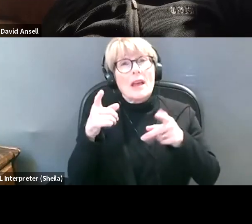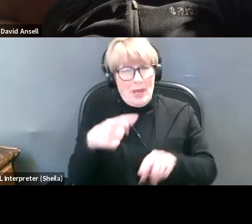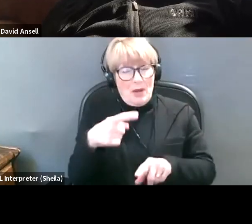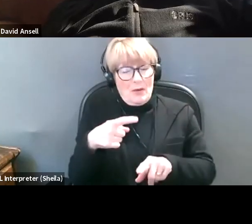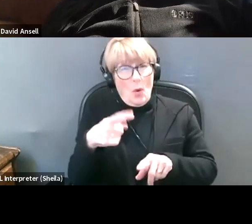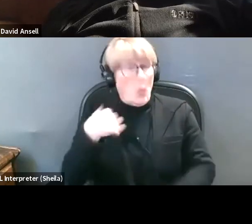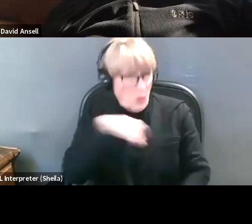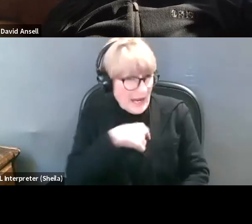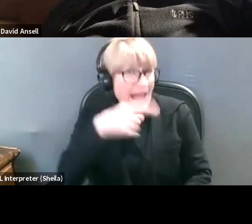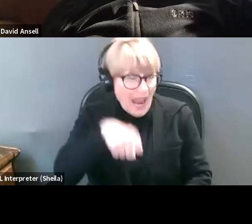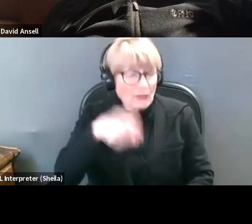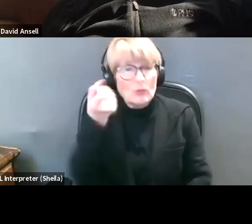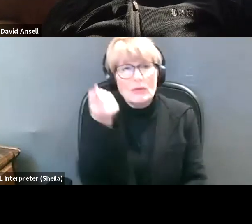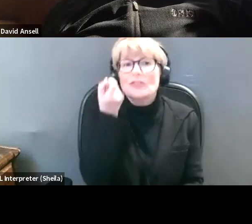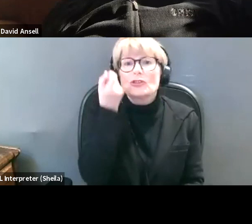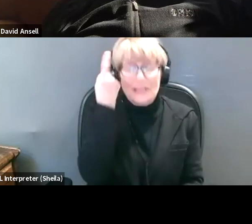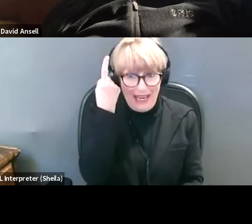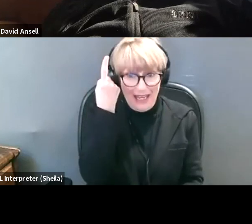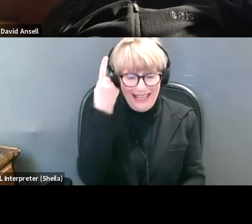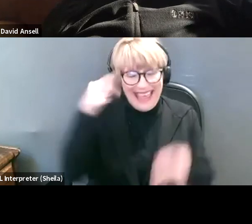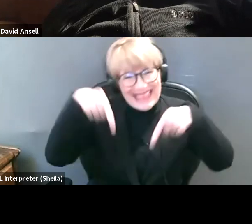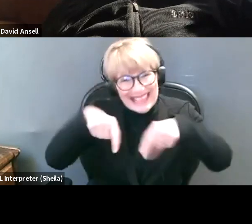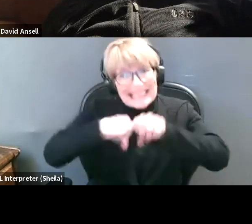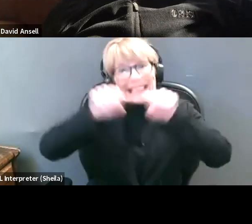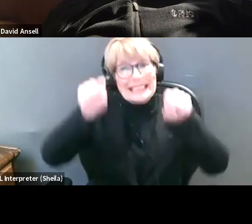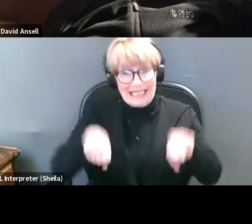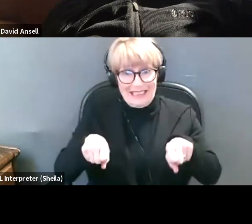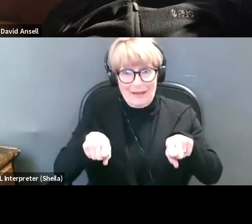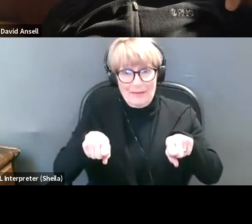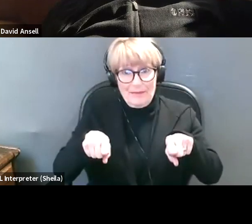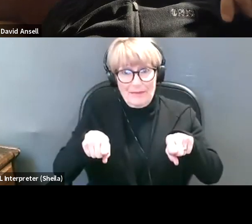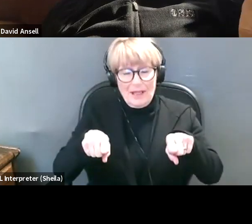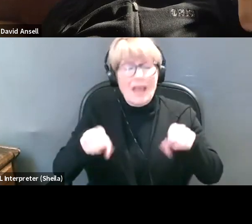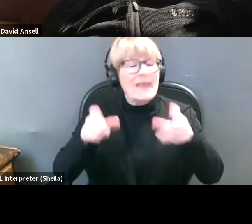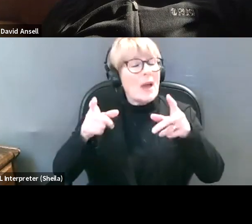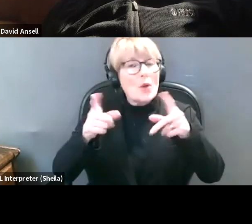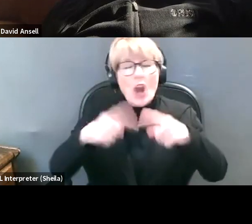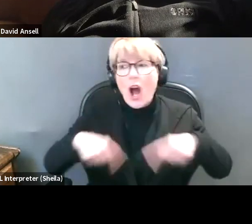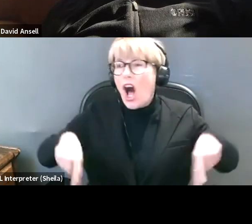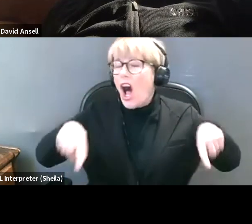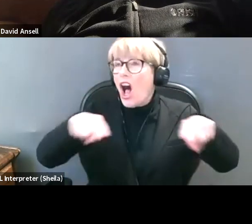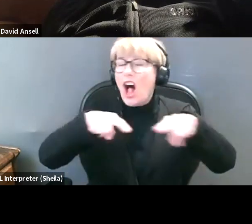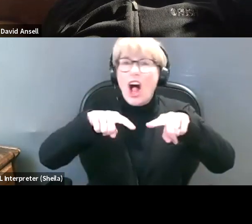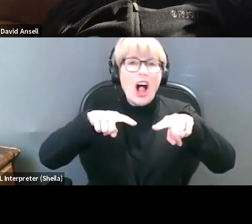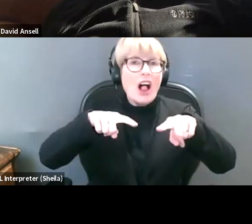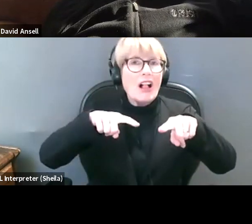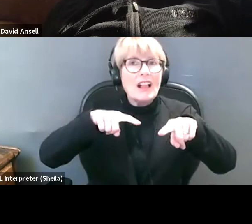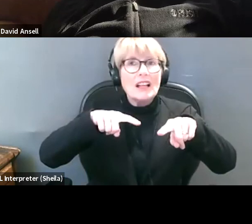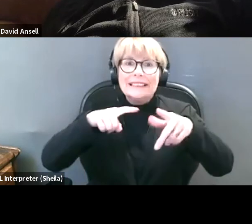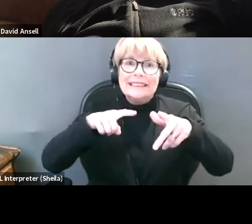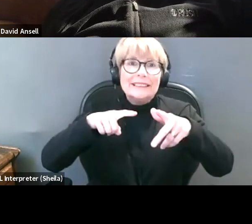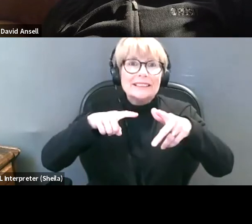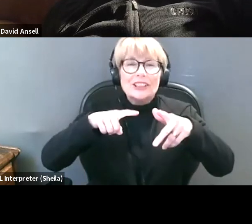understand that this system, that we're all swimming in a river of